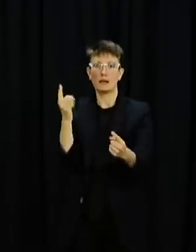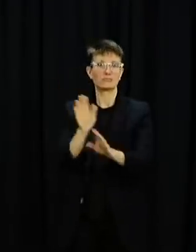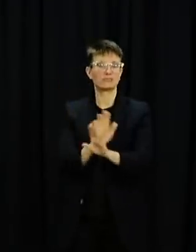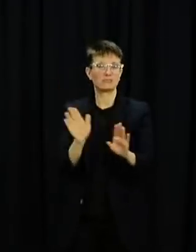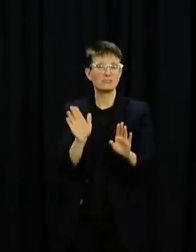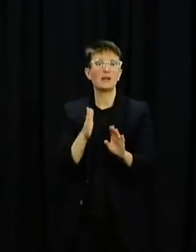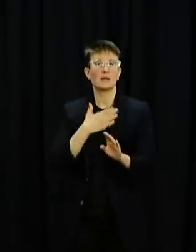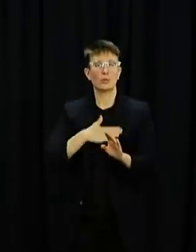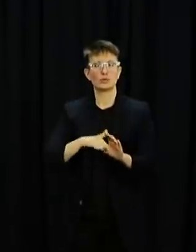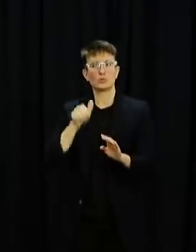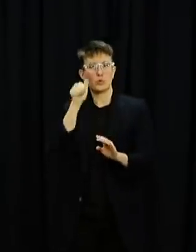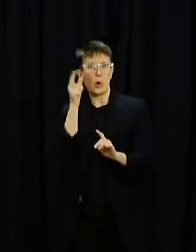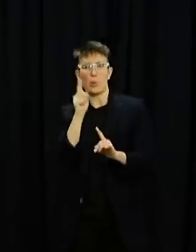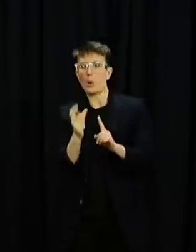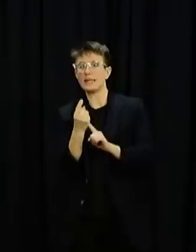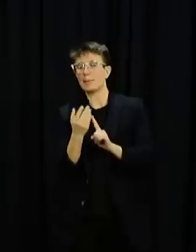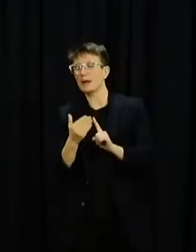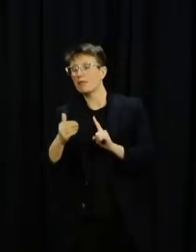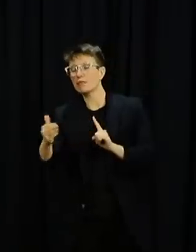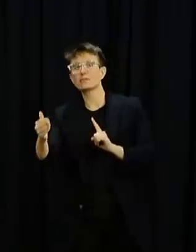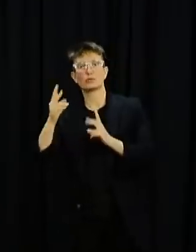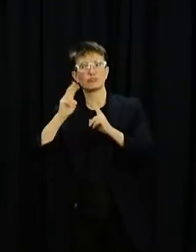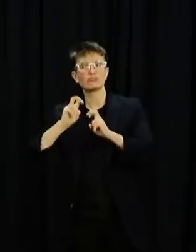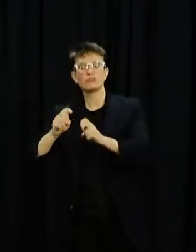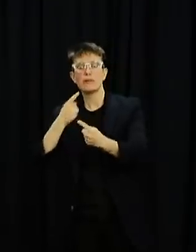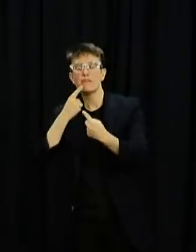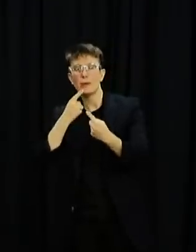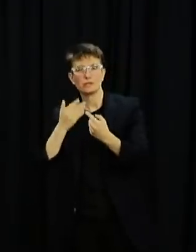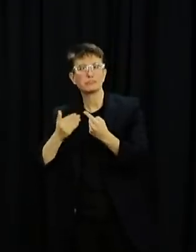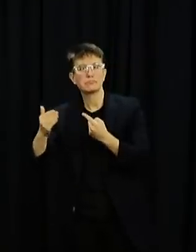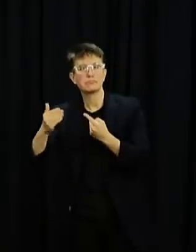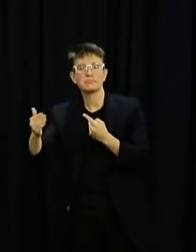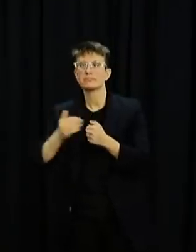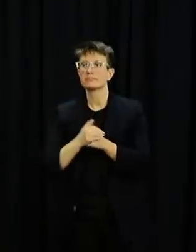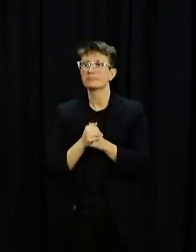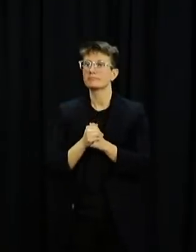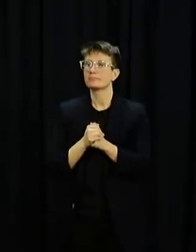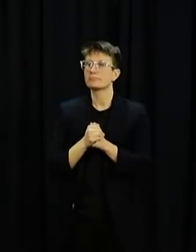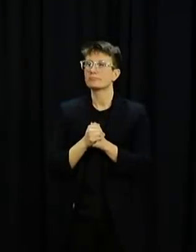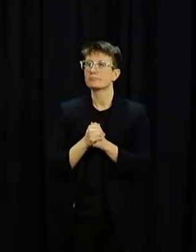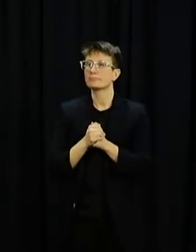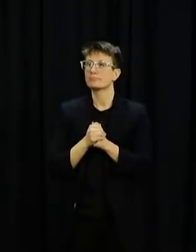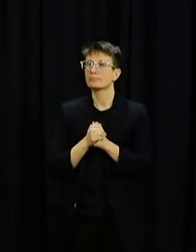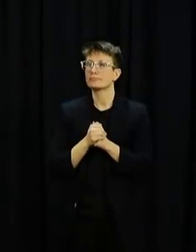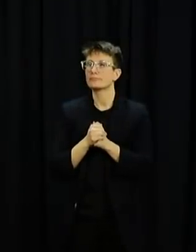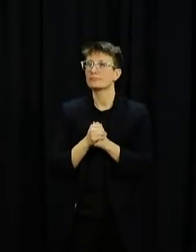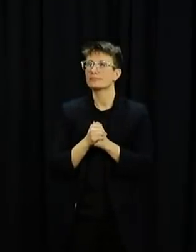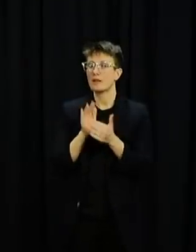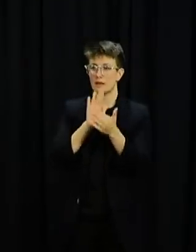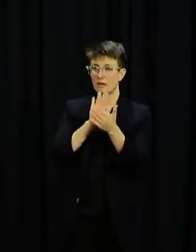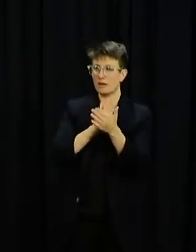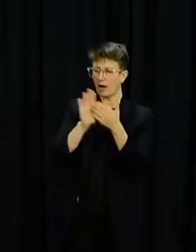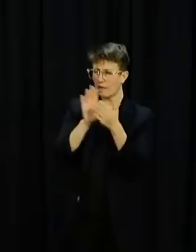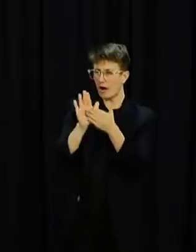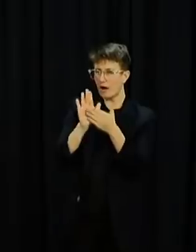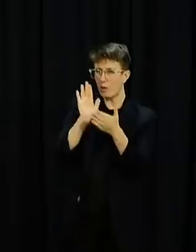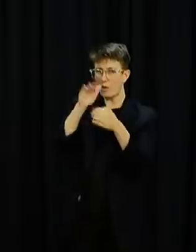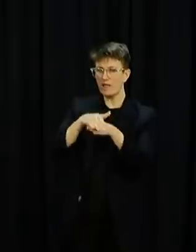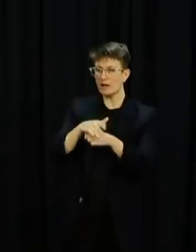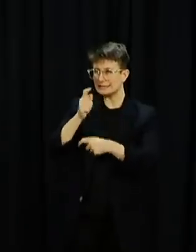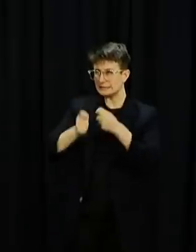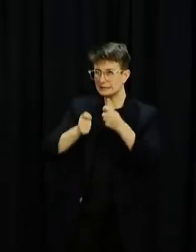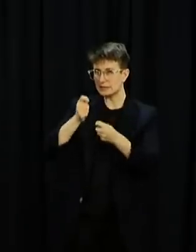by the most up-to-date information we have, and obviously we'll be working intensively to gather that. Clarify something on testing. If someone